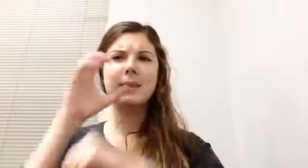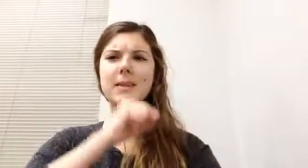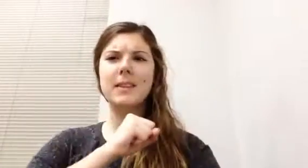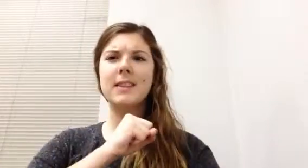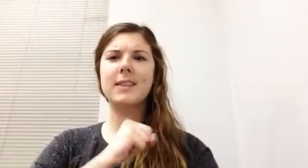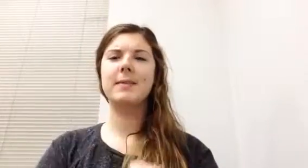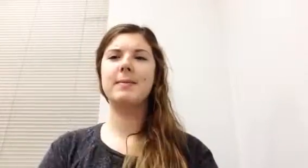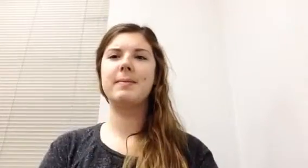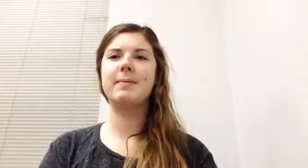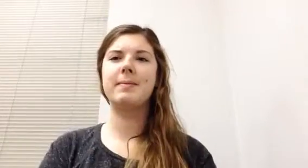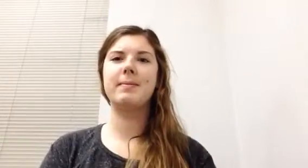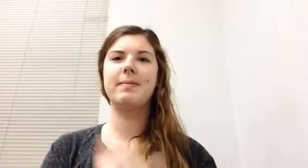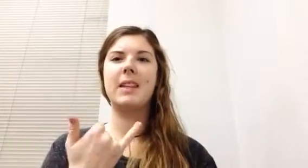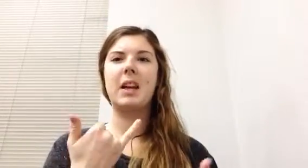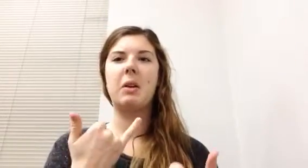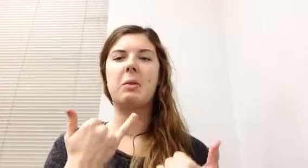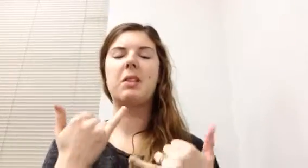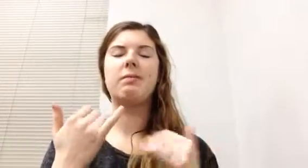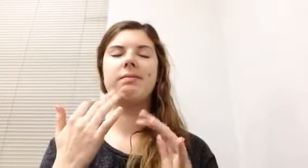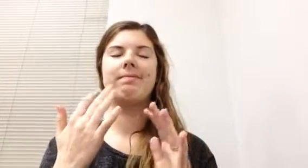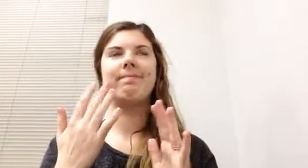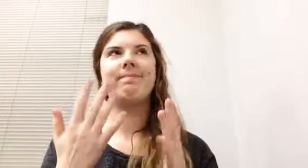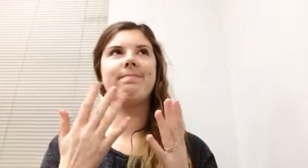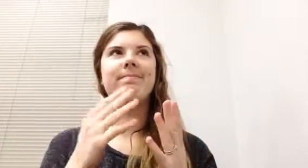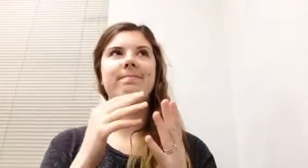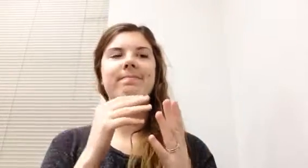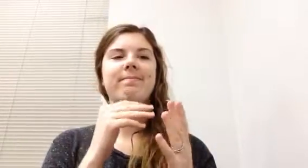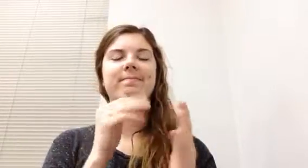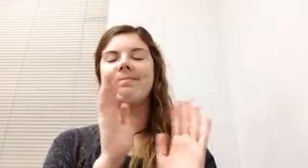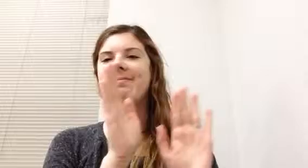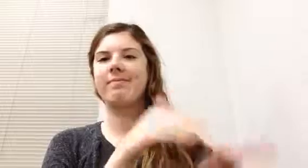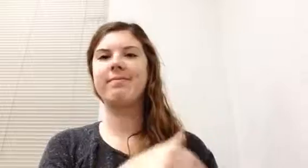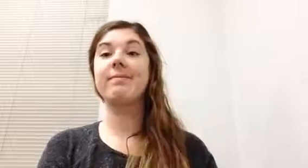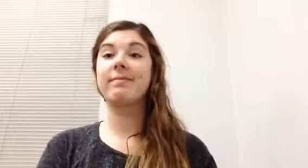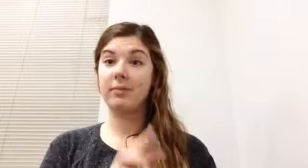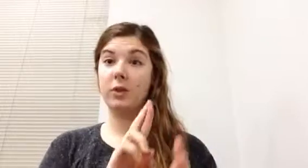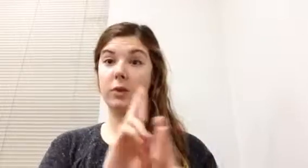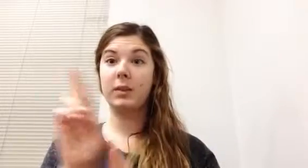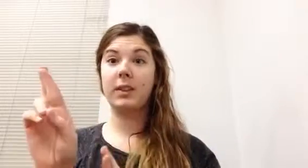well, I don't say anything about that. Is everybody ready?